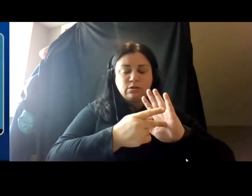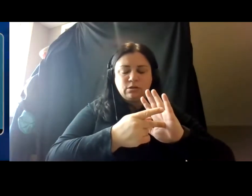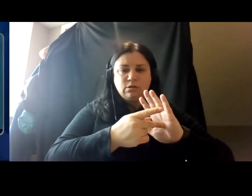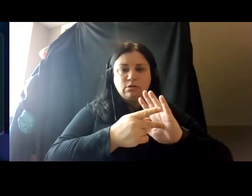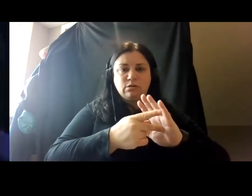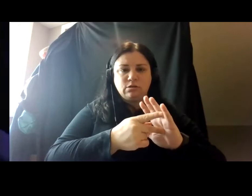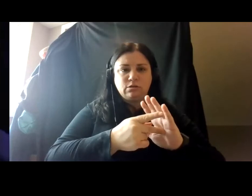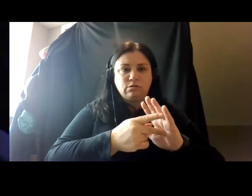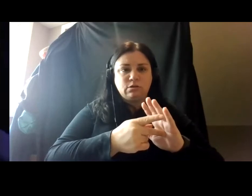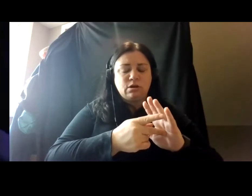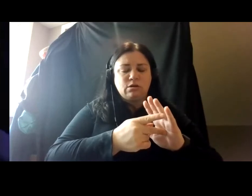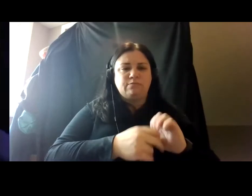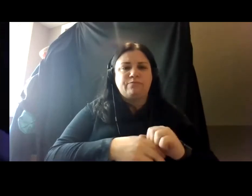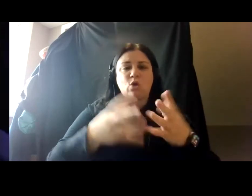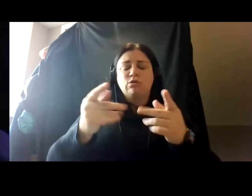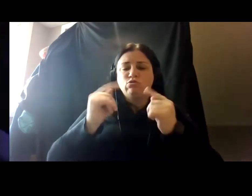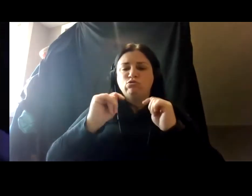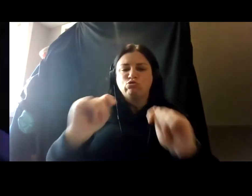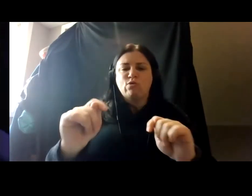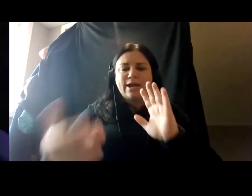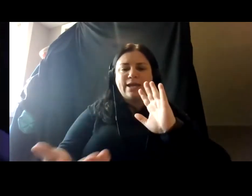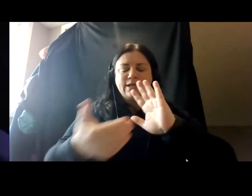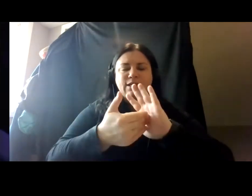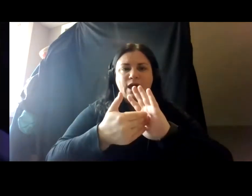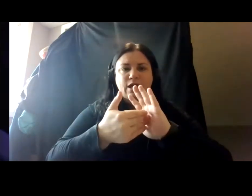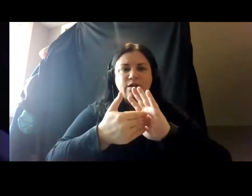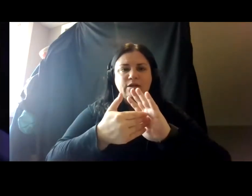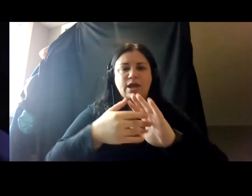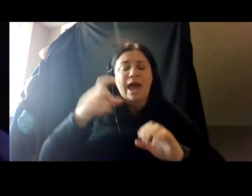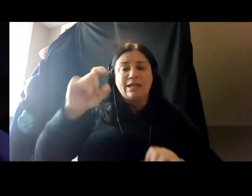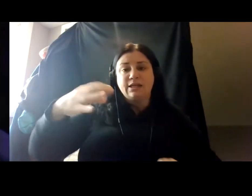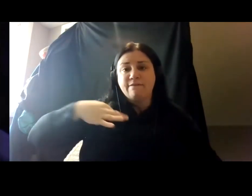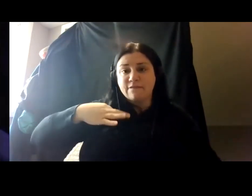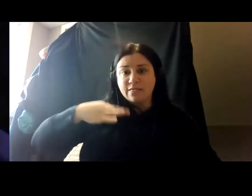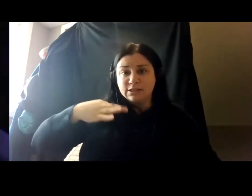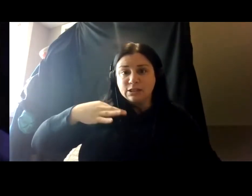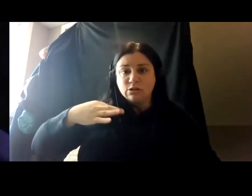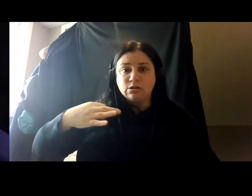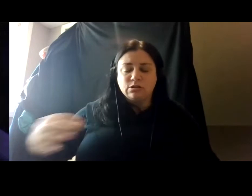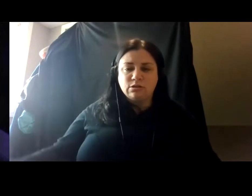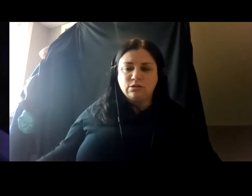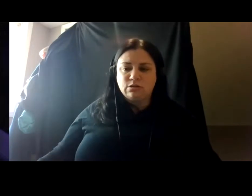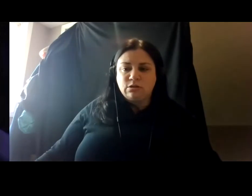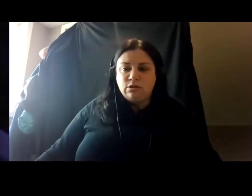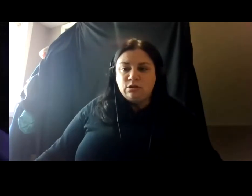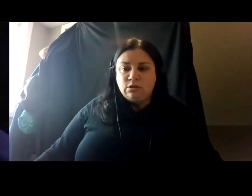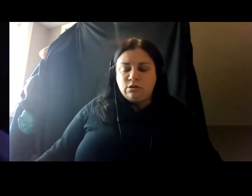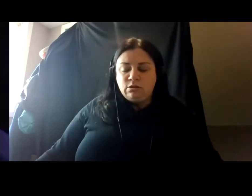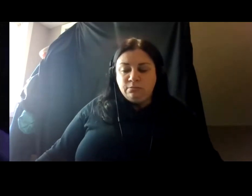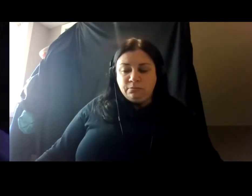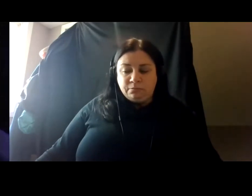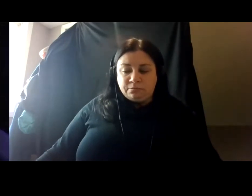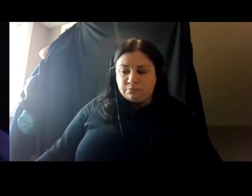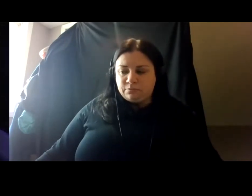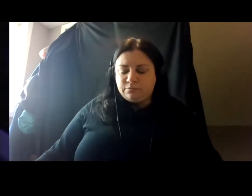this. I do want to try something. Again, I do need a couple volunteers here. And